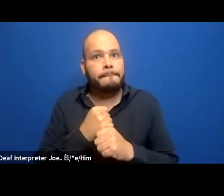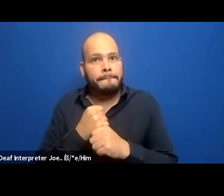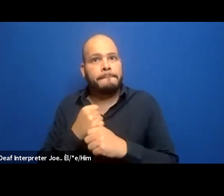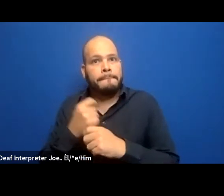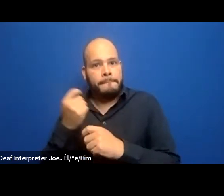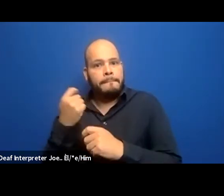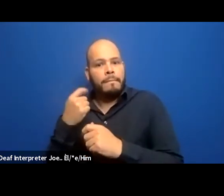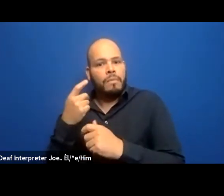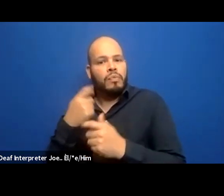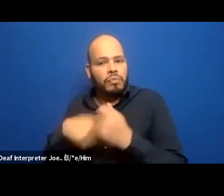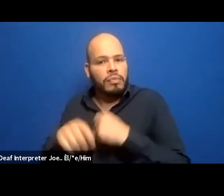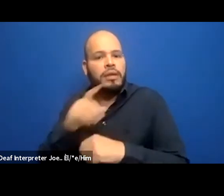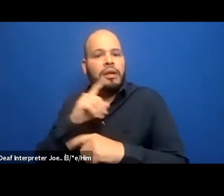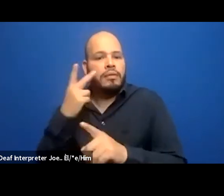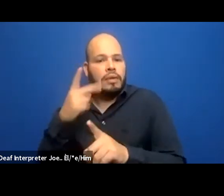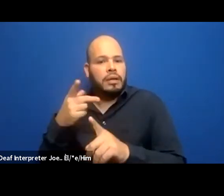really